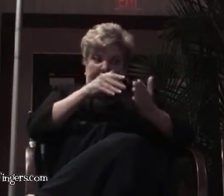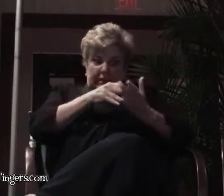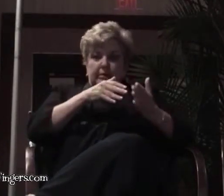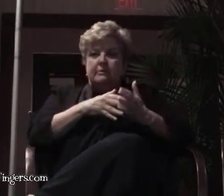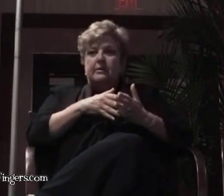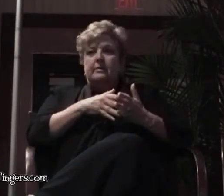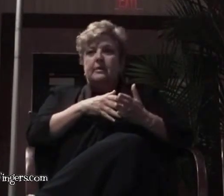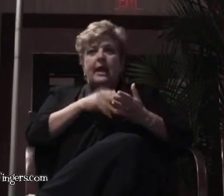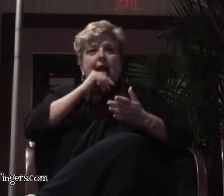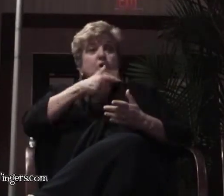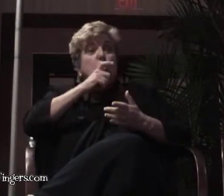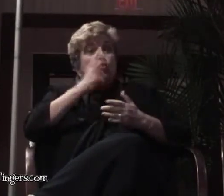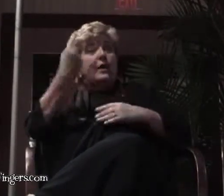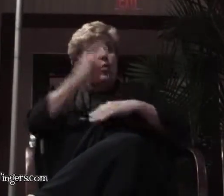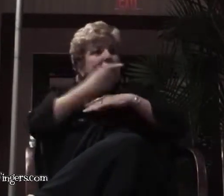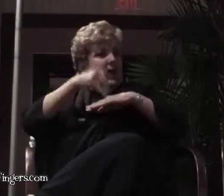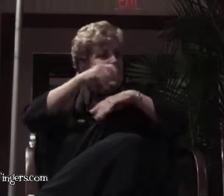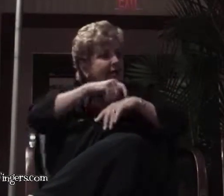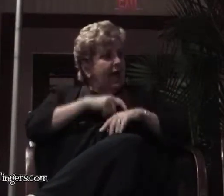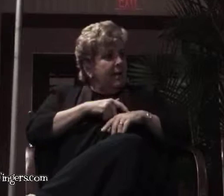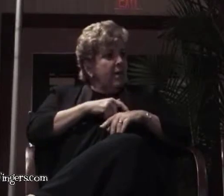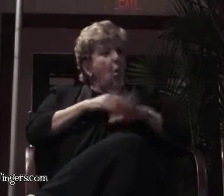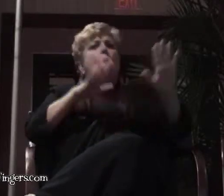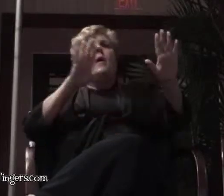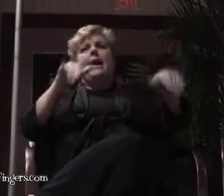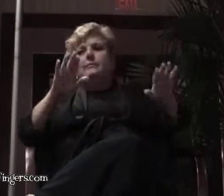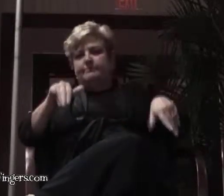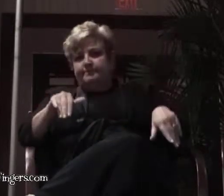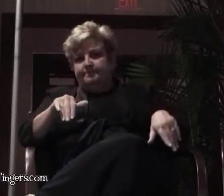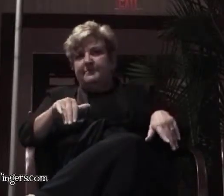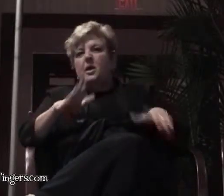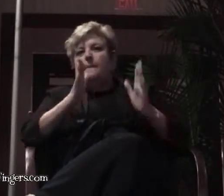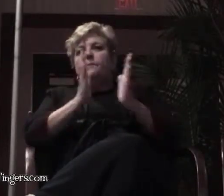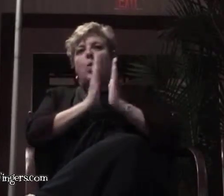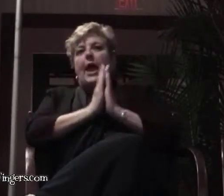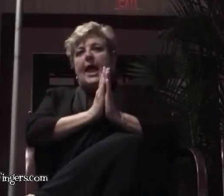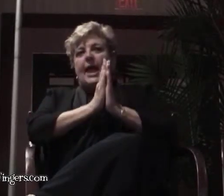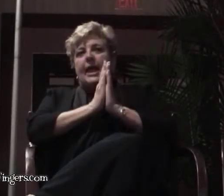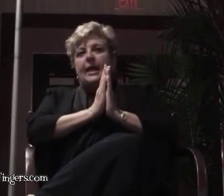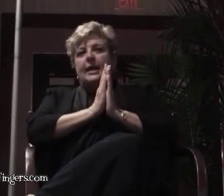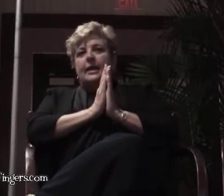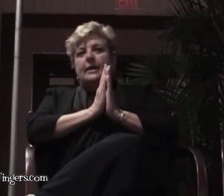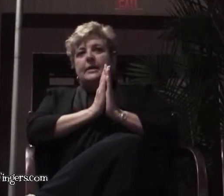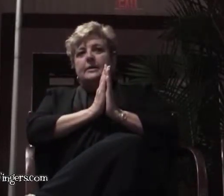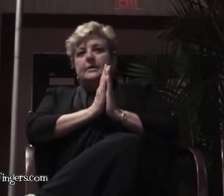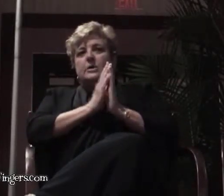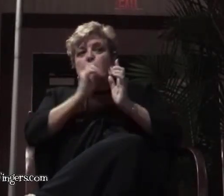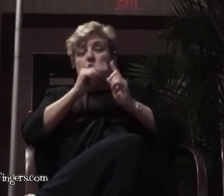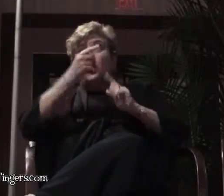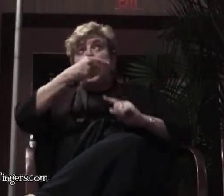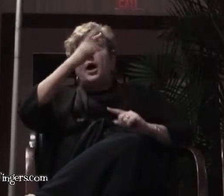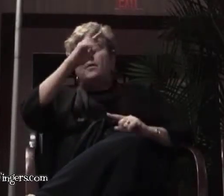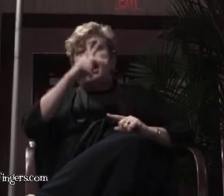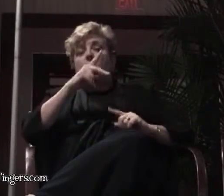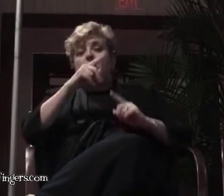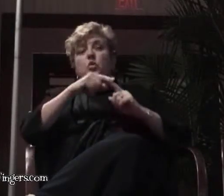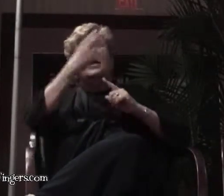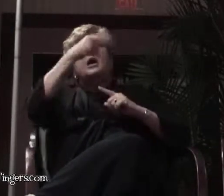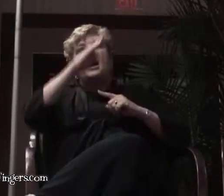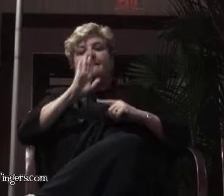yeah, by the way, you should pray to a higher power, to the God of your understanding, that He keep you sober